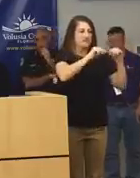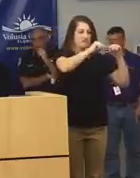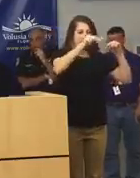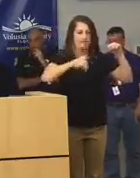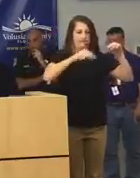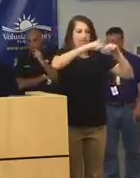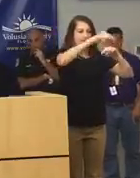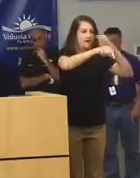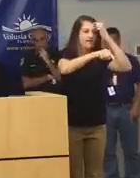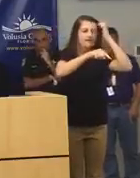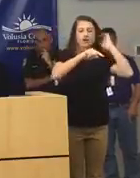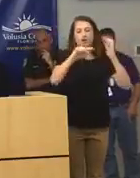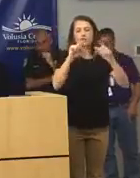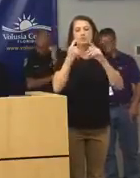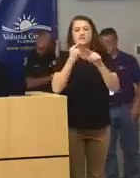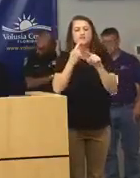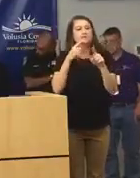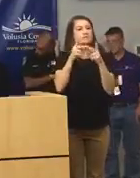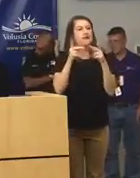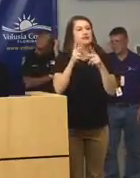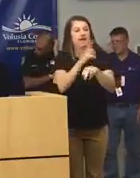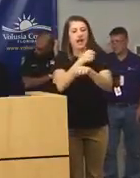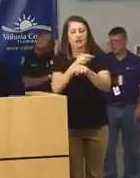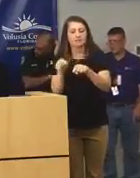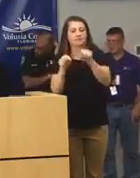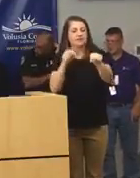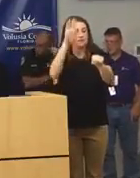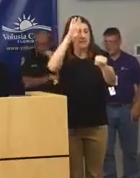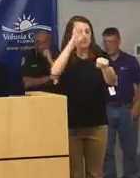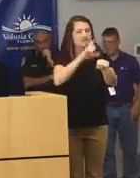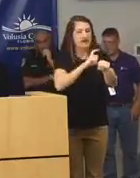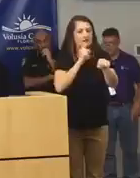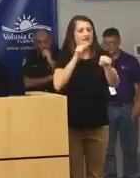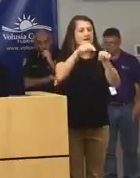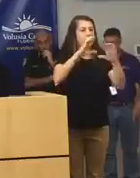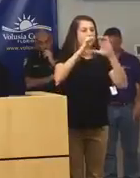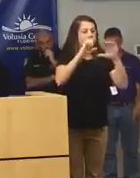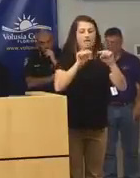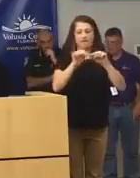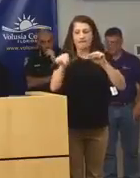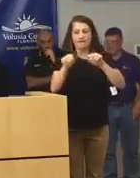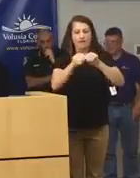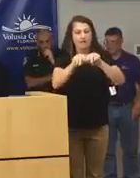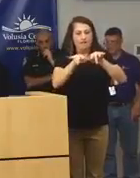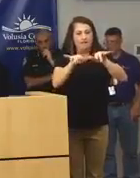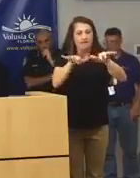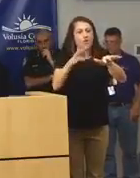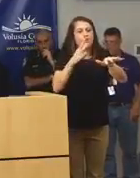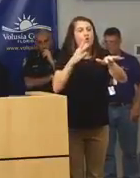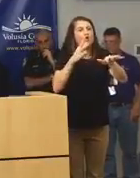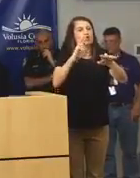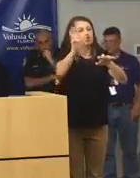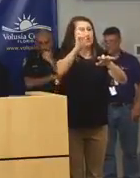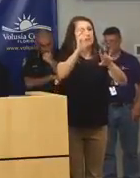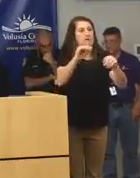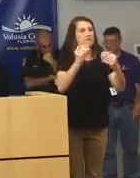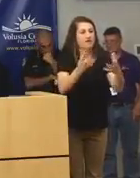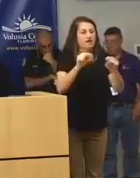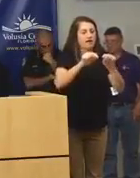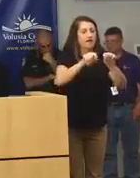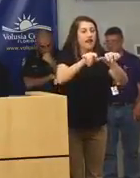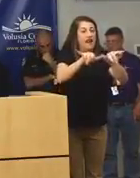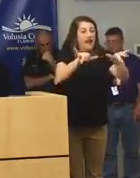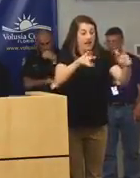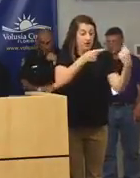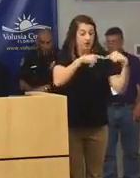power to critical facilities such as hospitals, police and fire, communications facilities, water treatment plants, transportation providers, and